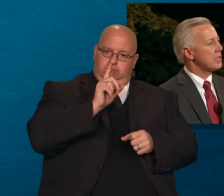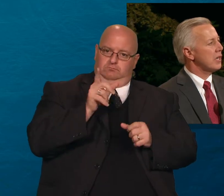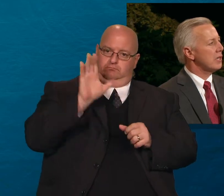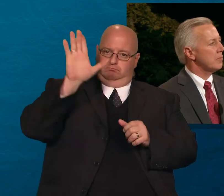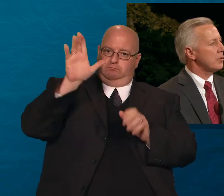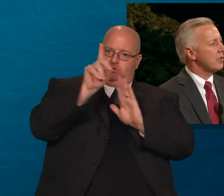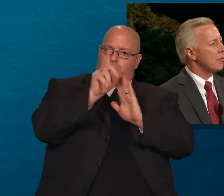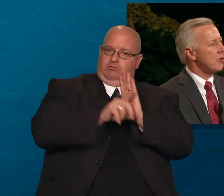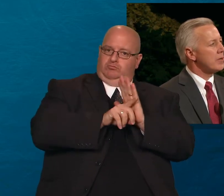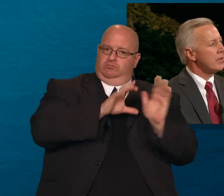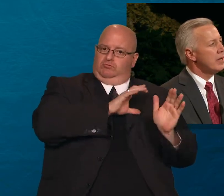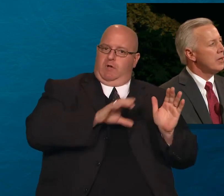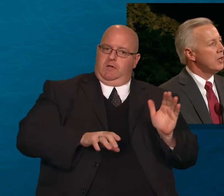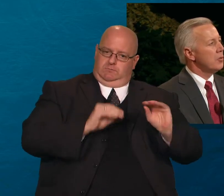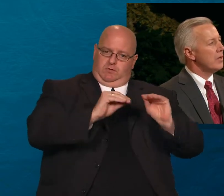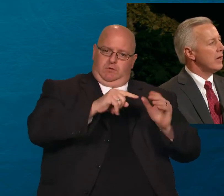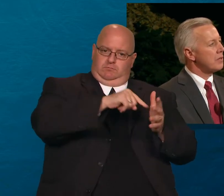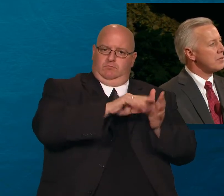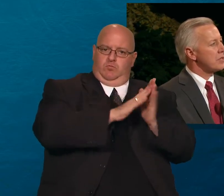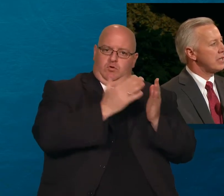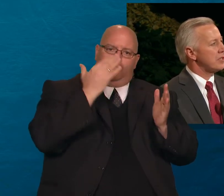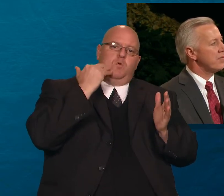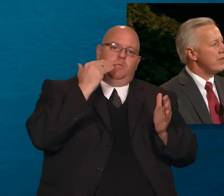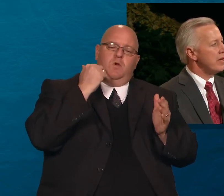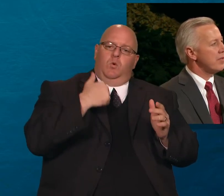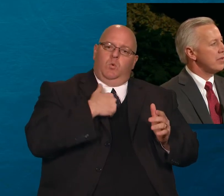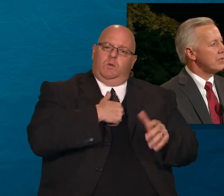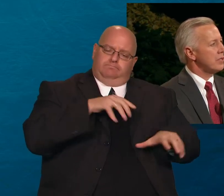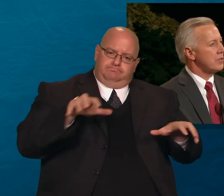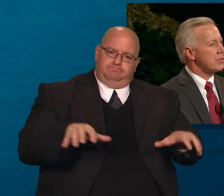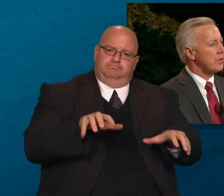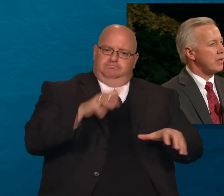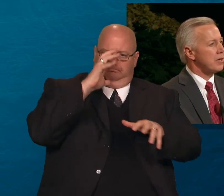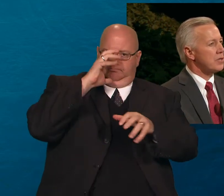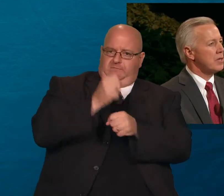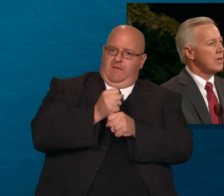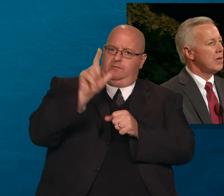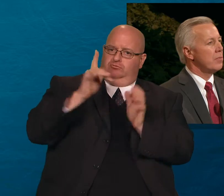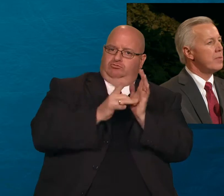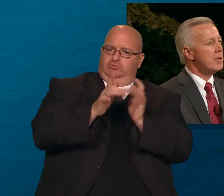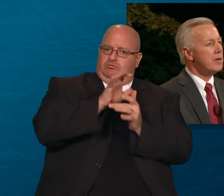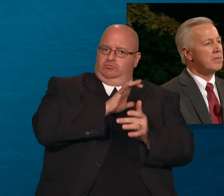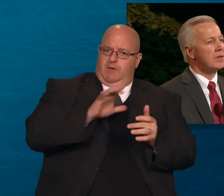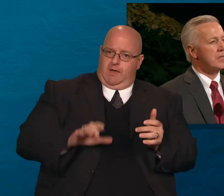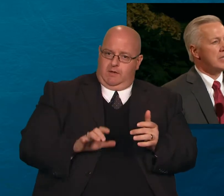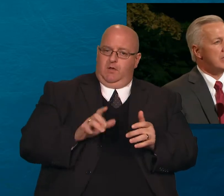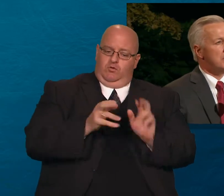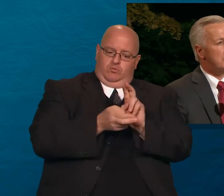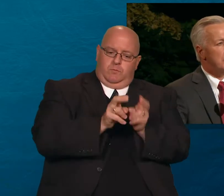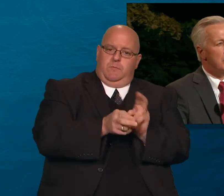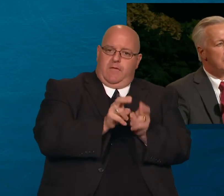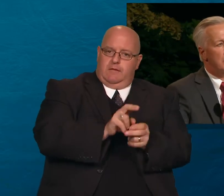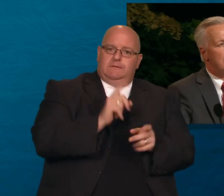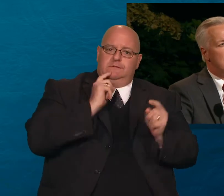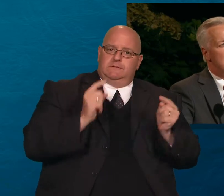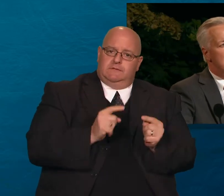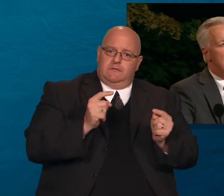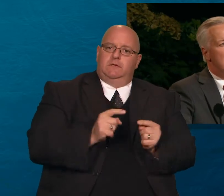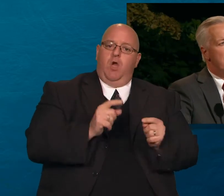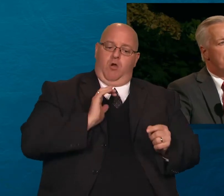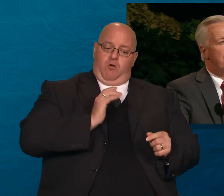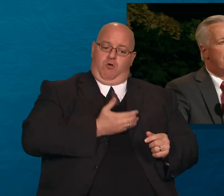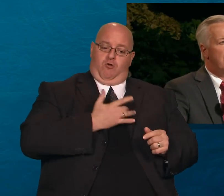Christ as taught in the Book of Mormon. We exercise faith in Jesus Christ, repent of our sins and change our